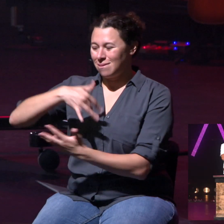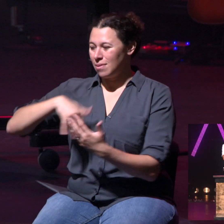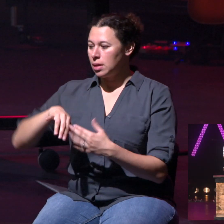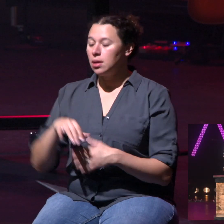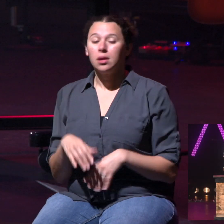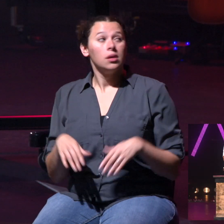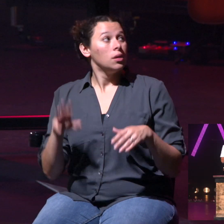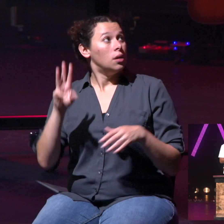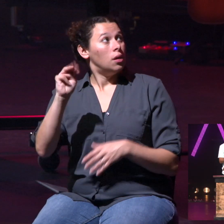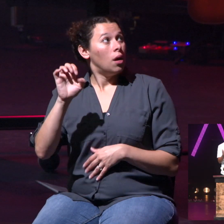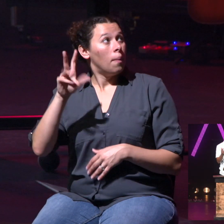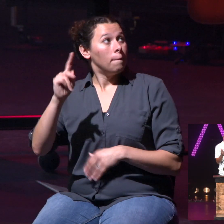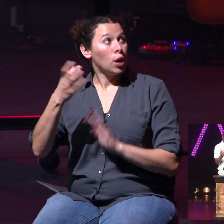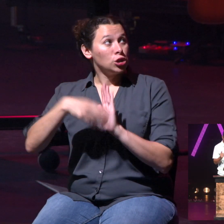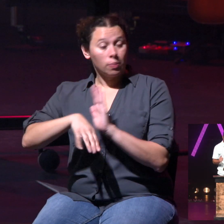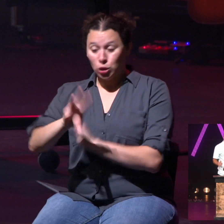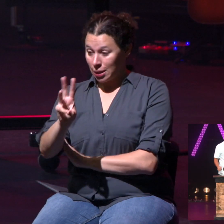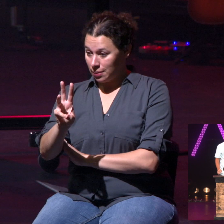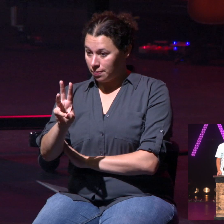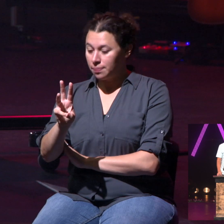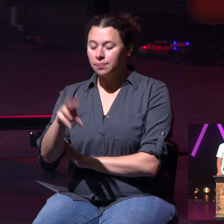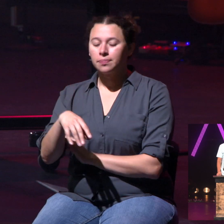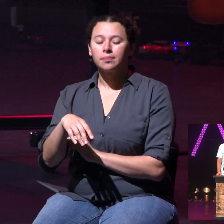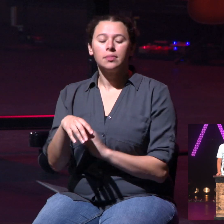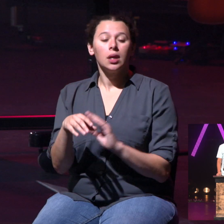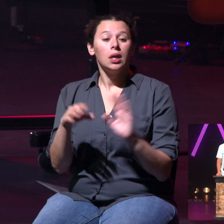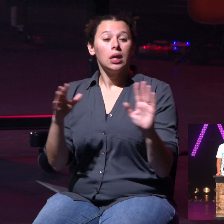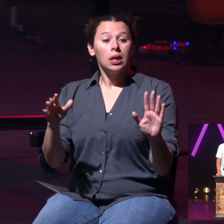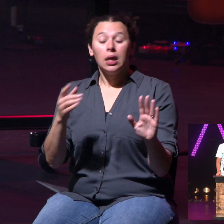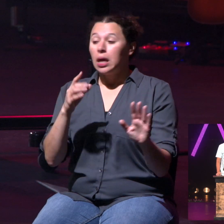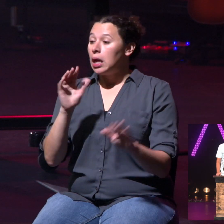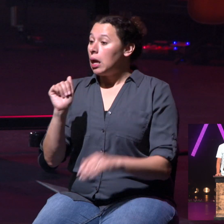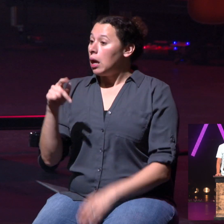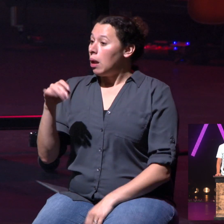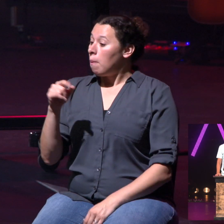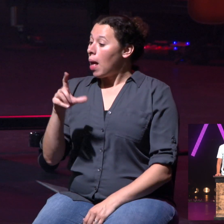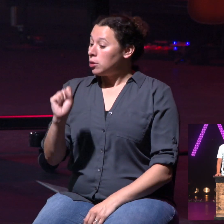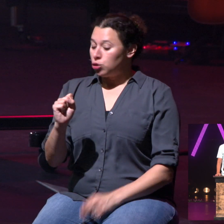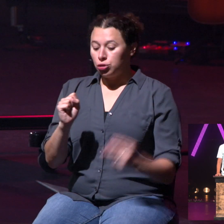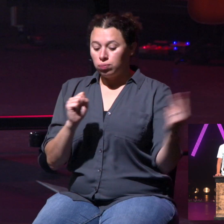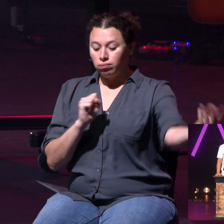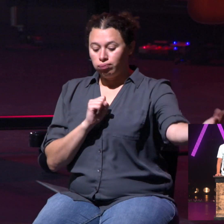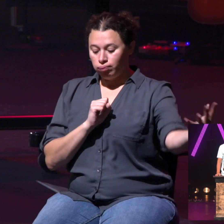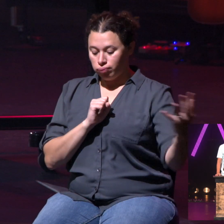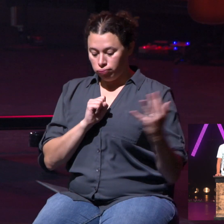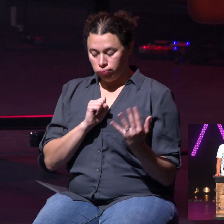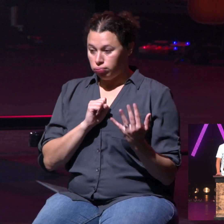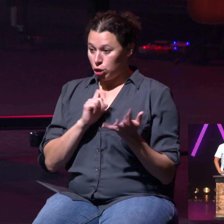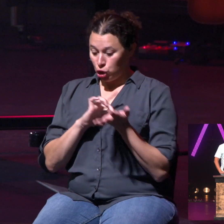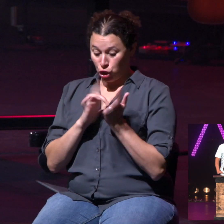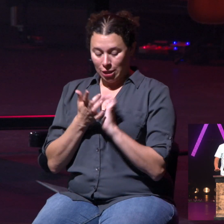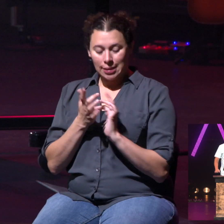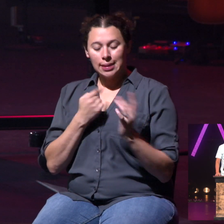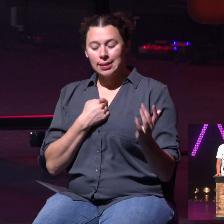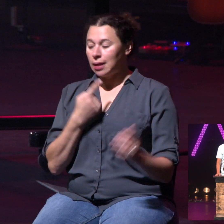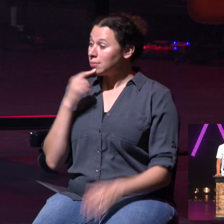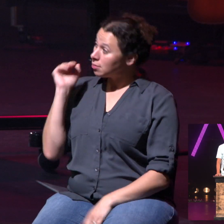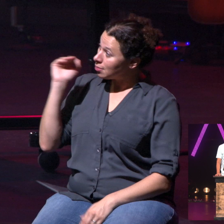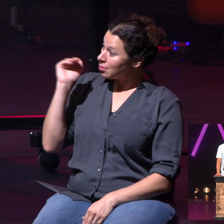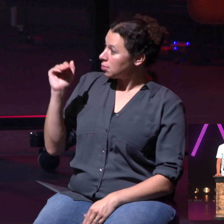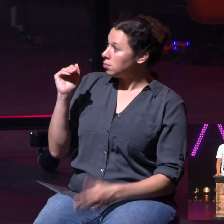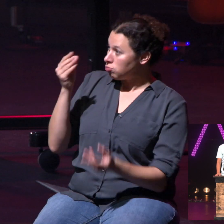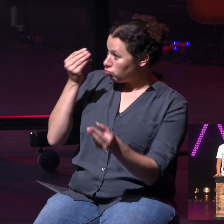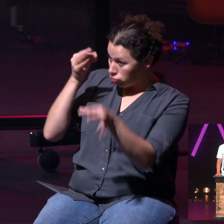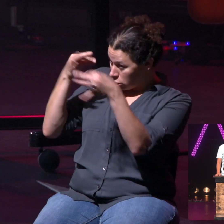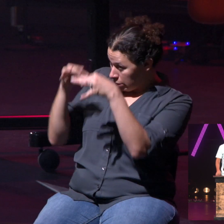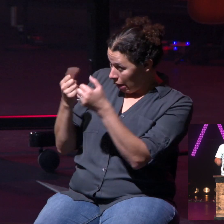this. It says, the apostles returned to Jesus and told him all they had done and all they had taught.